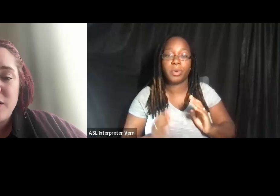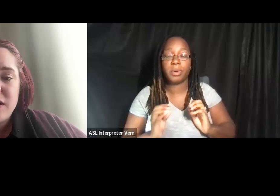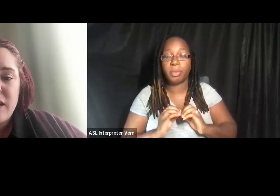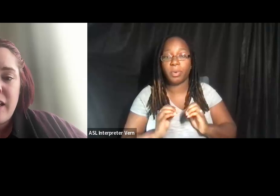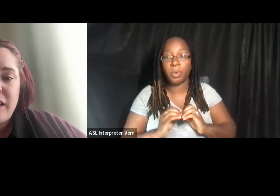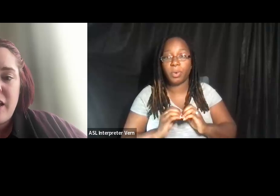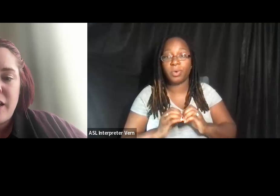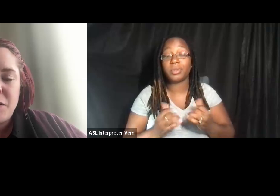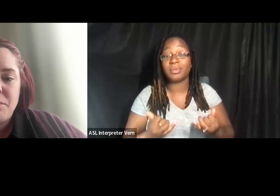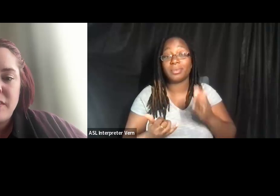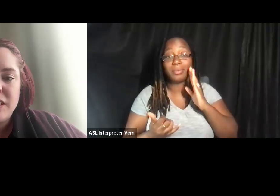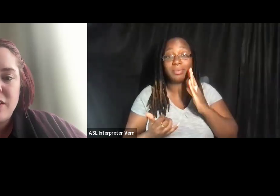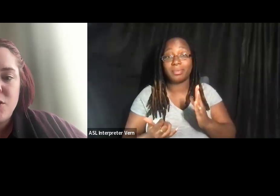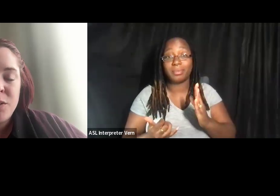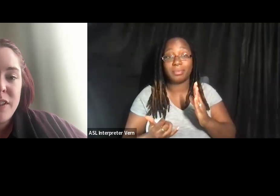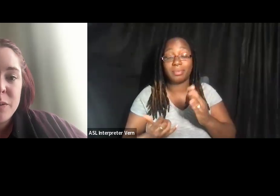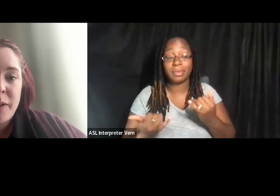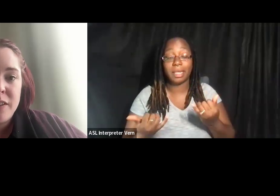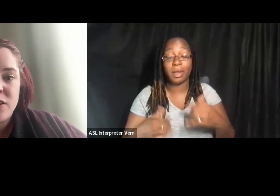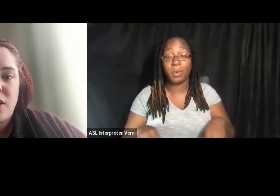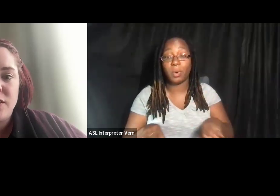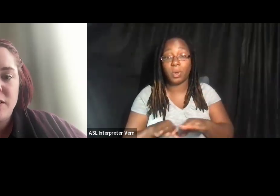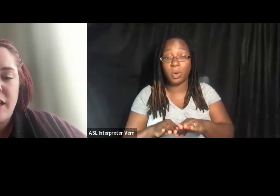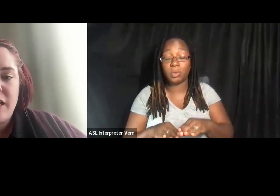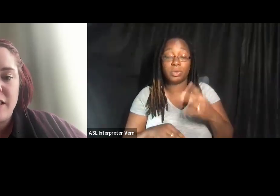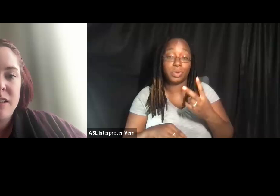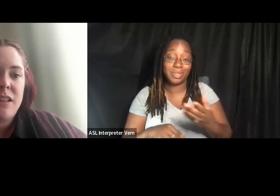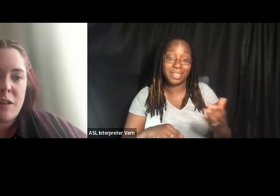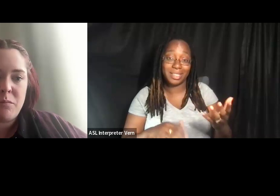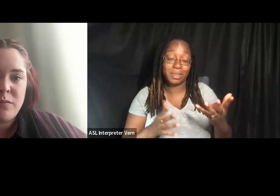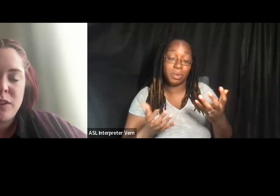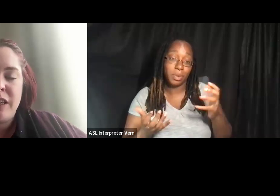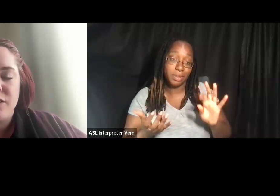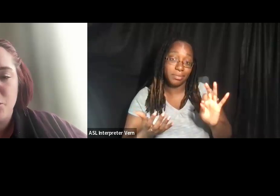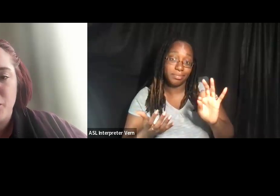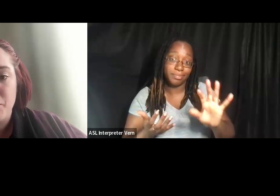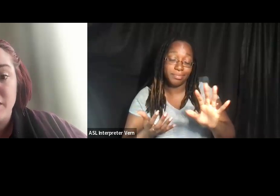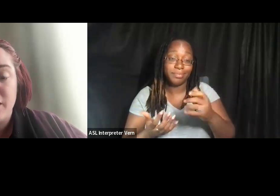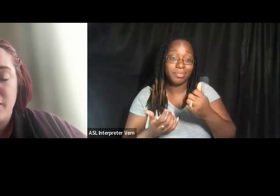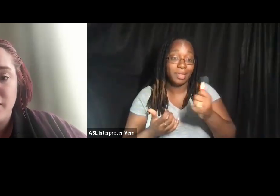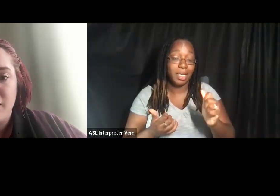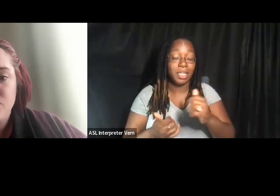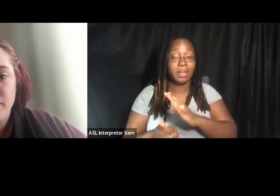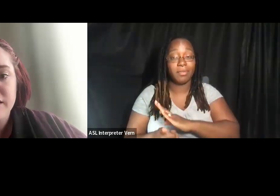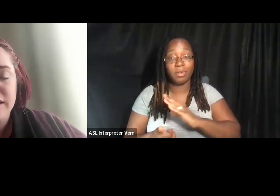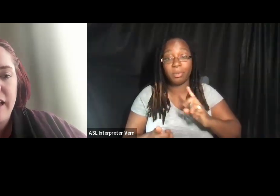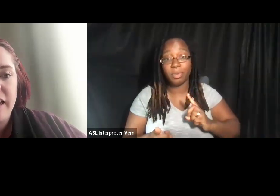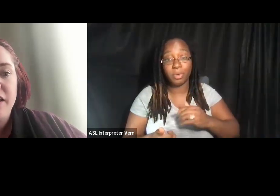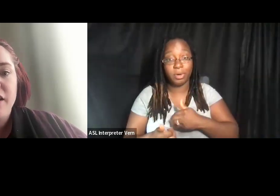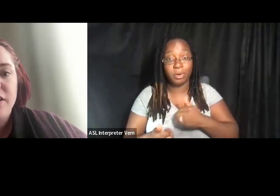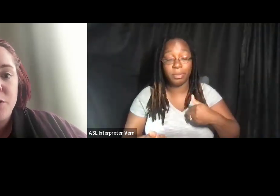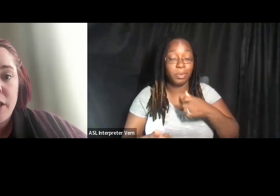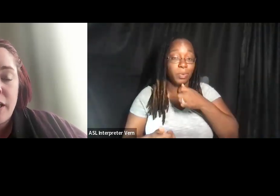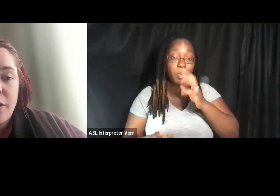we close out today, 2 things. Want to just also say, as any of the board members that are joining